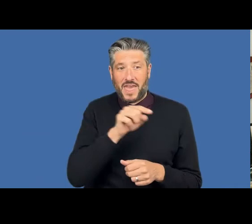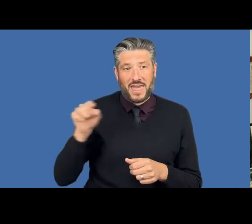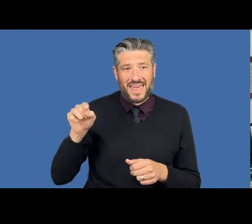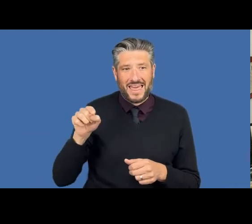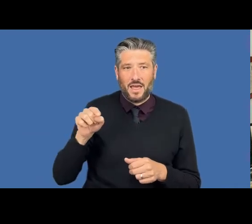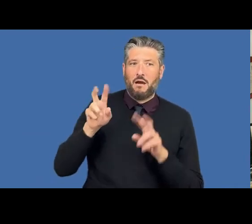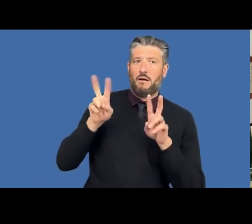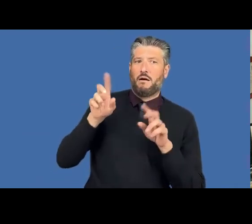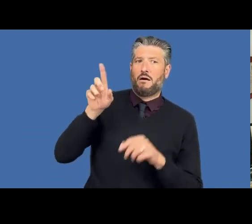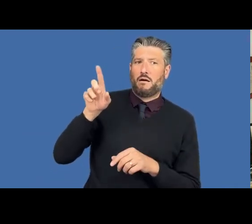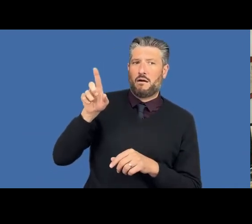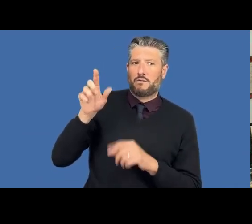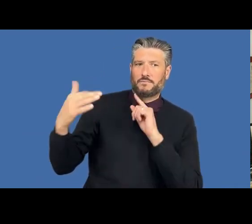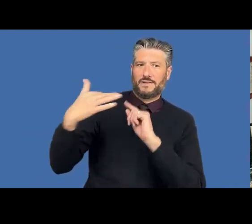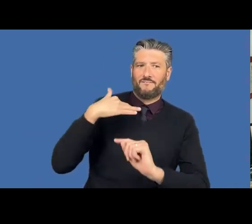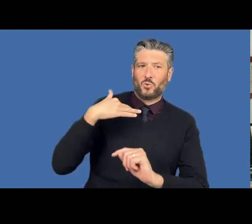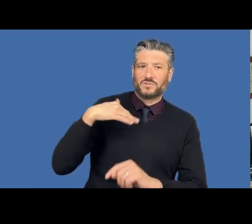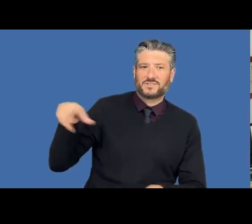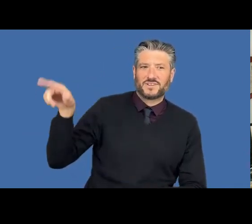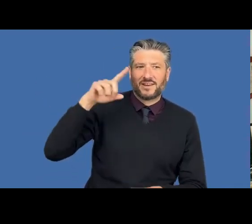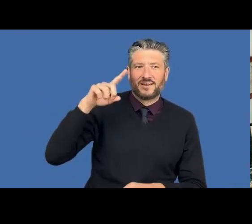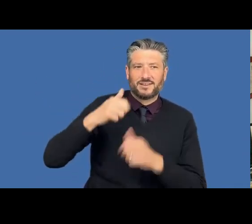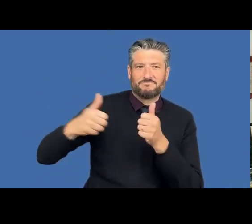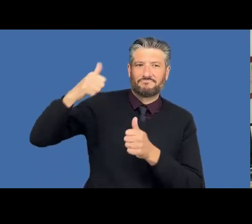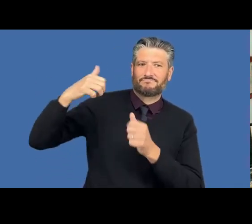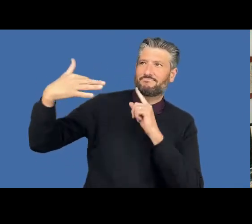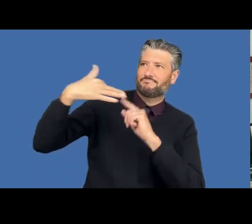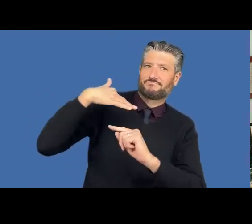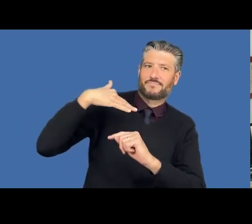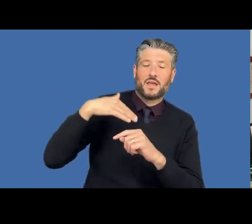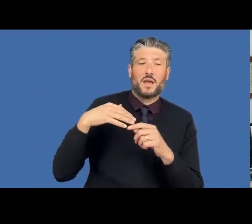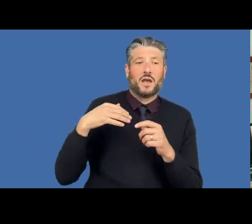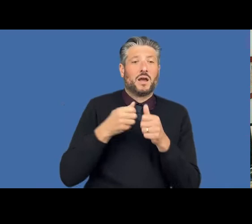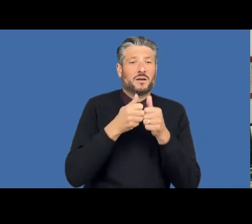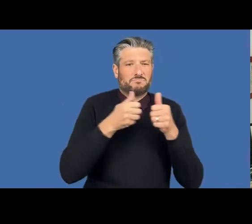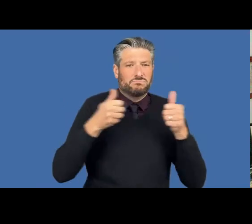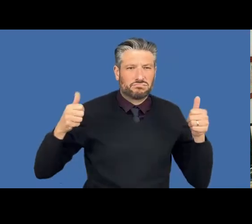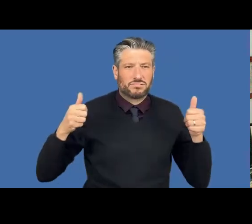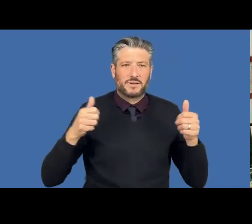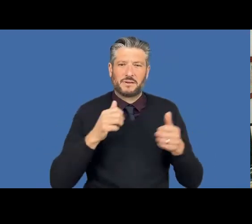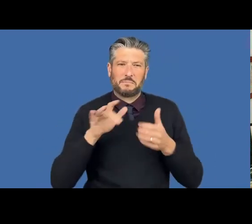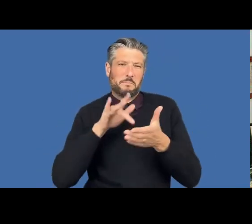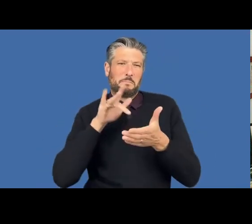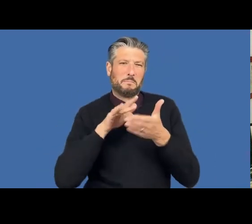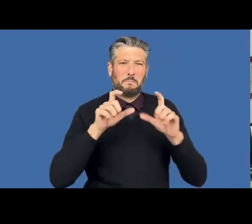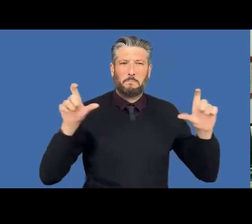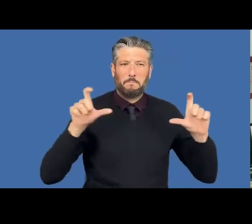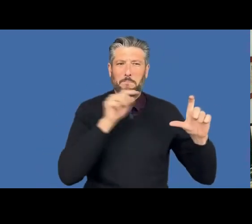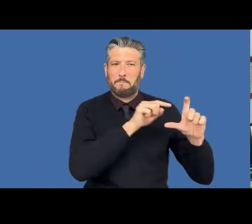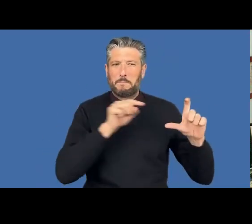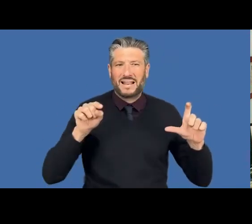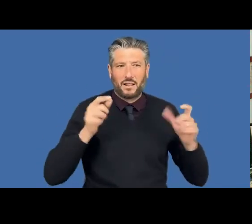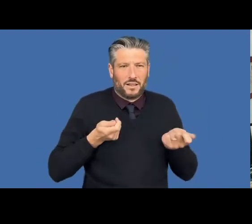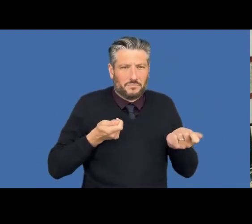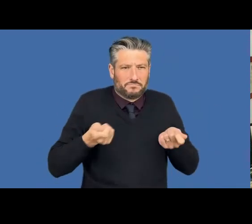really the middle management of an organization where stuff either happens or doesn't. So I